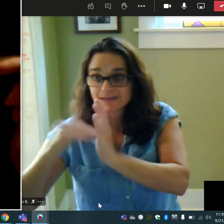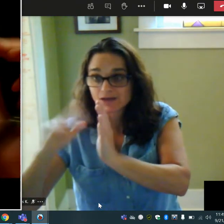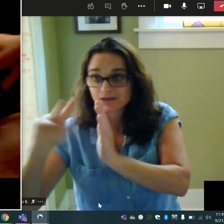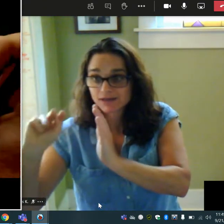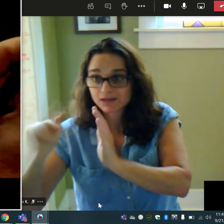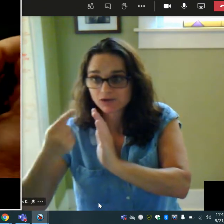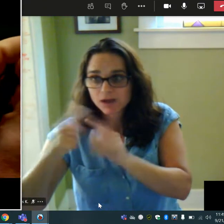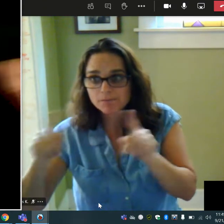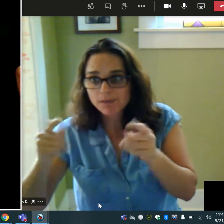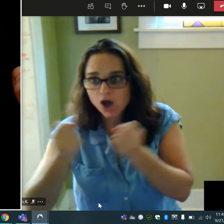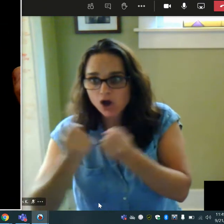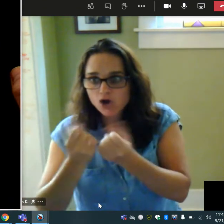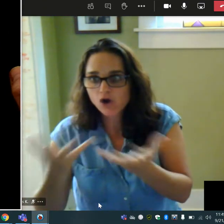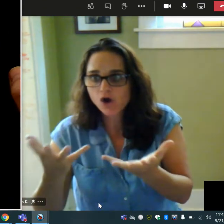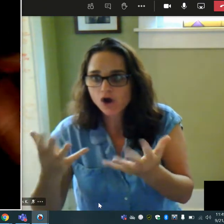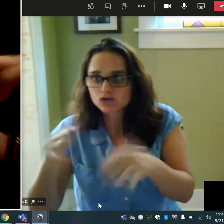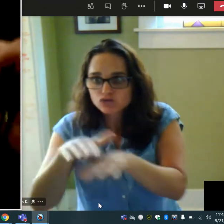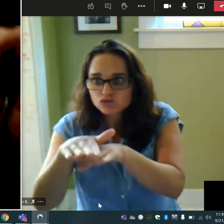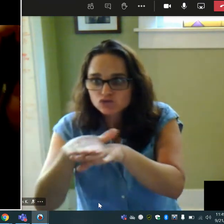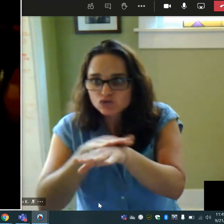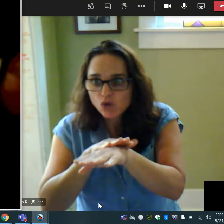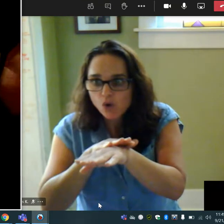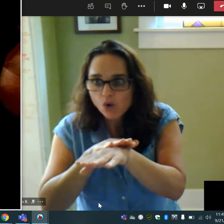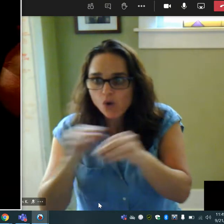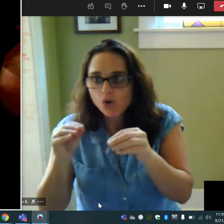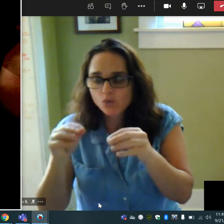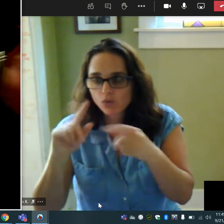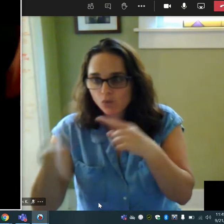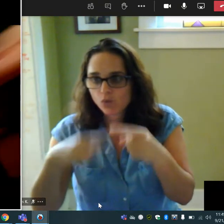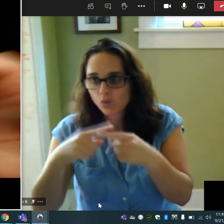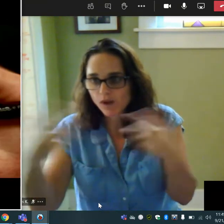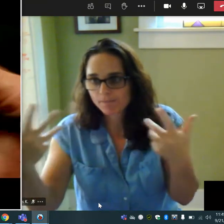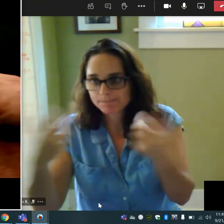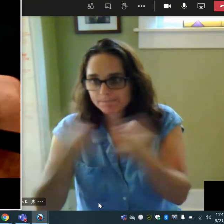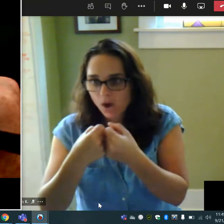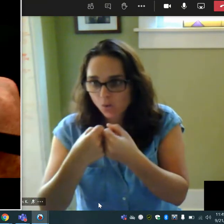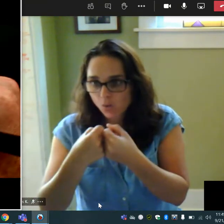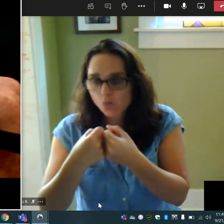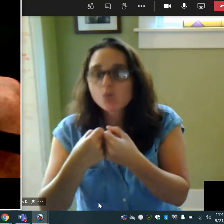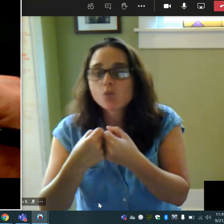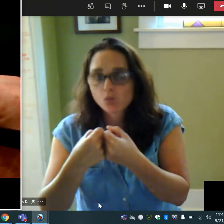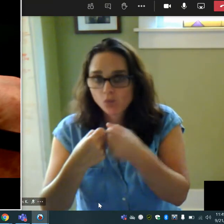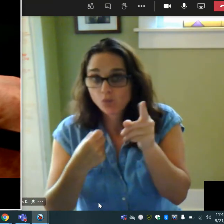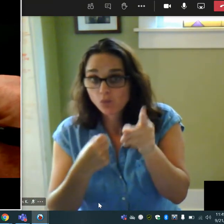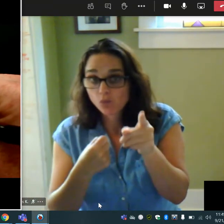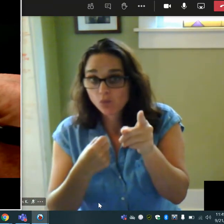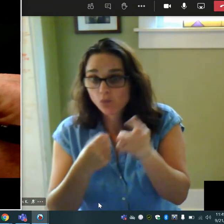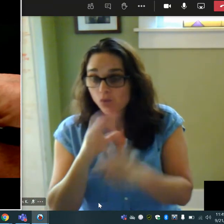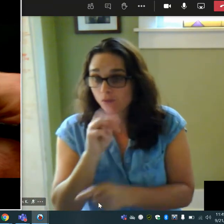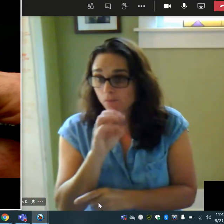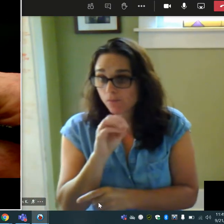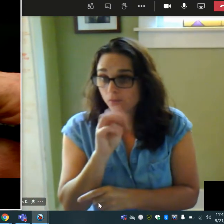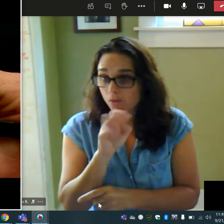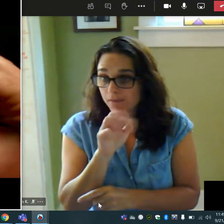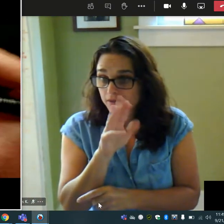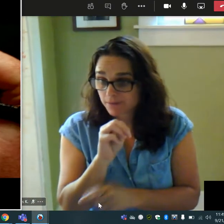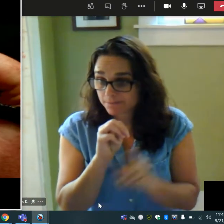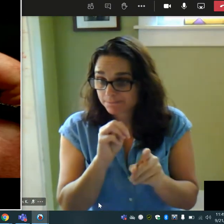after it's collided with our satellite. So here, if we solve for our momentum, mass times